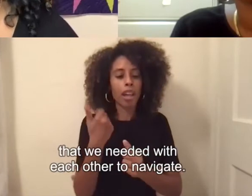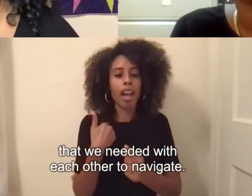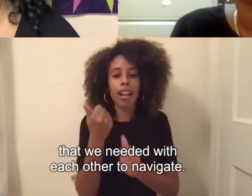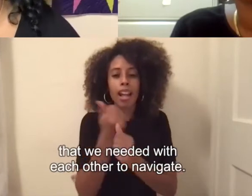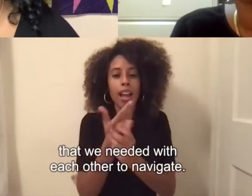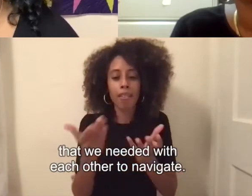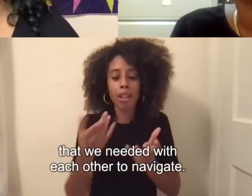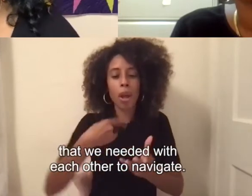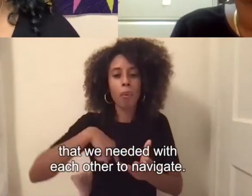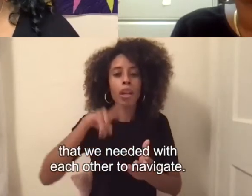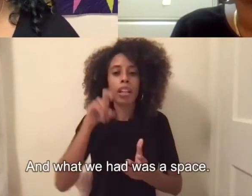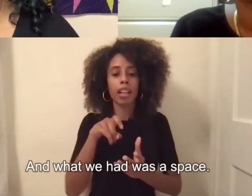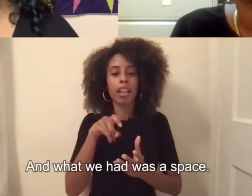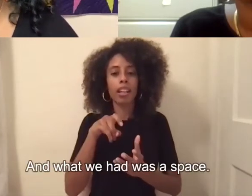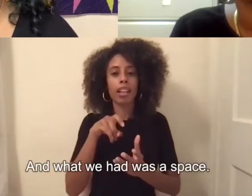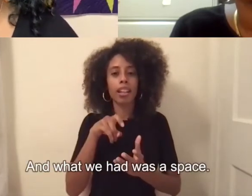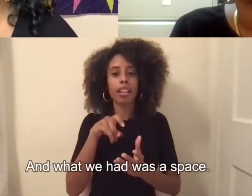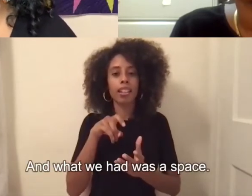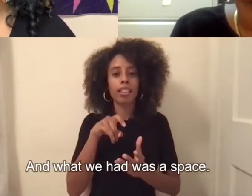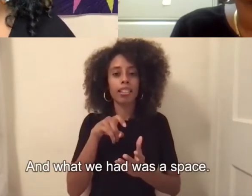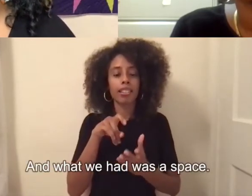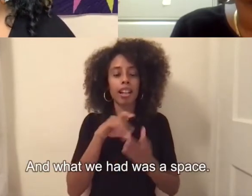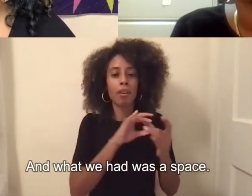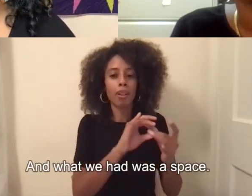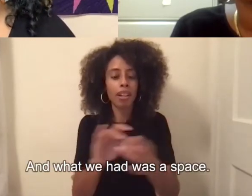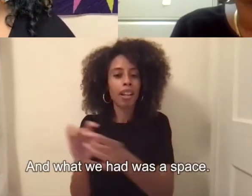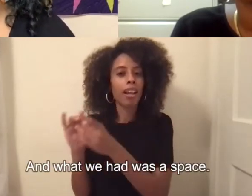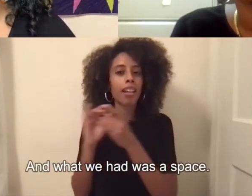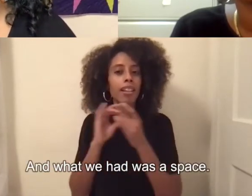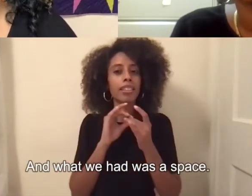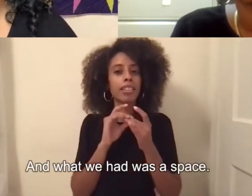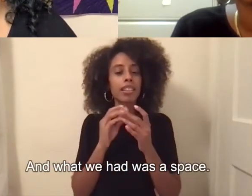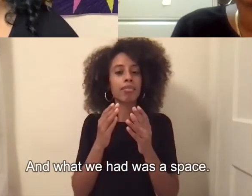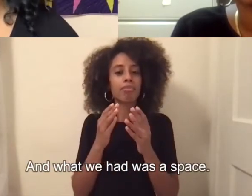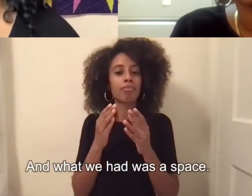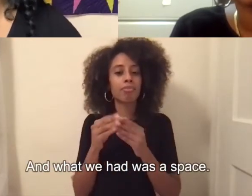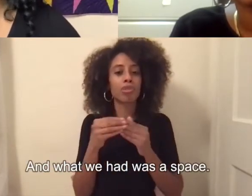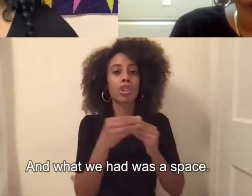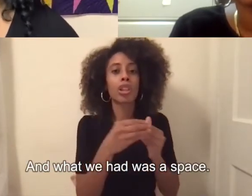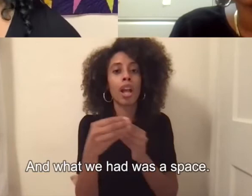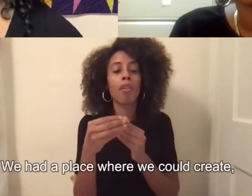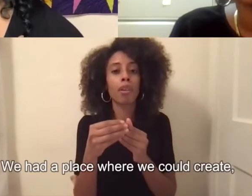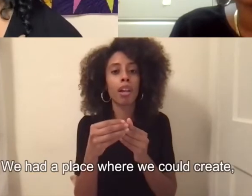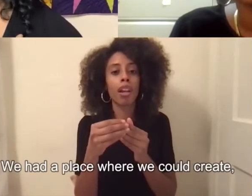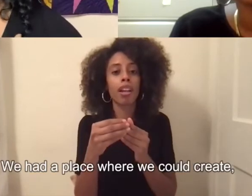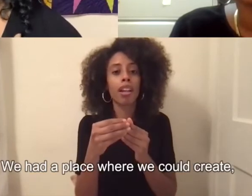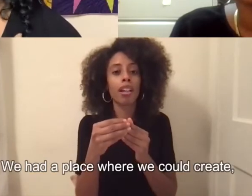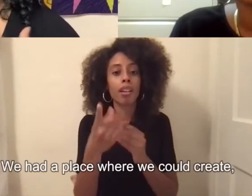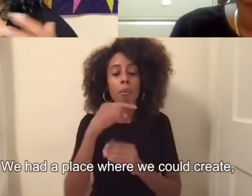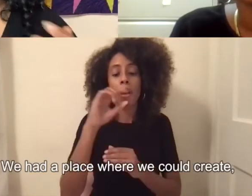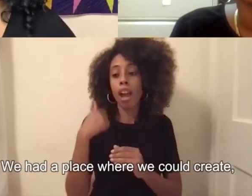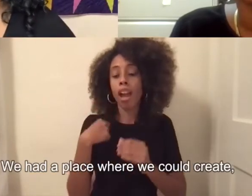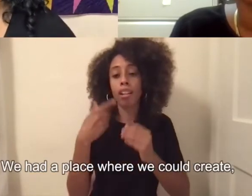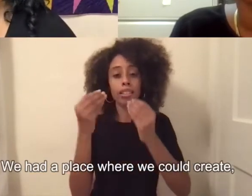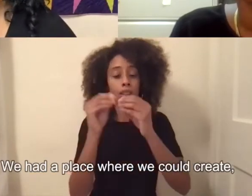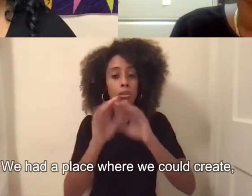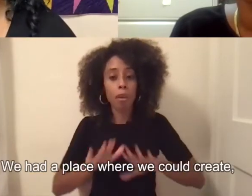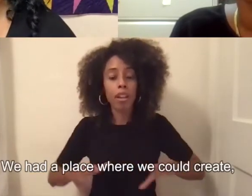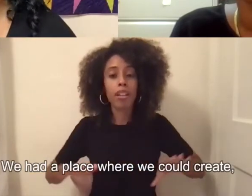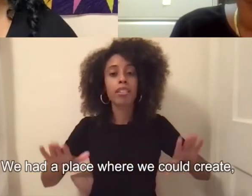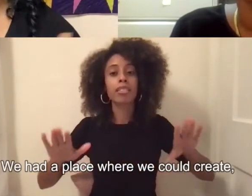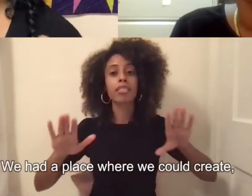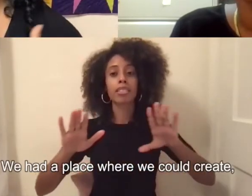to navigate. And what we had was a space. We had a place